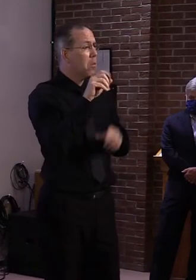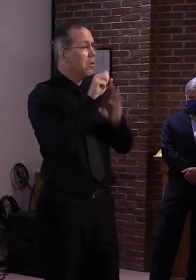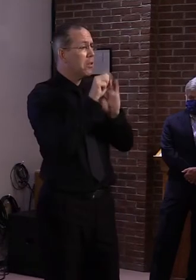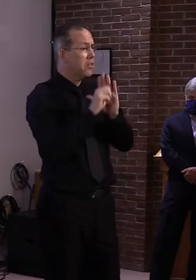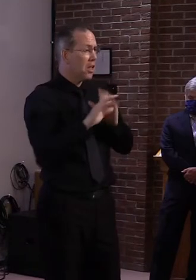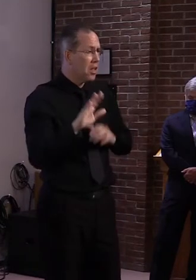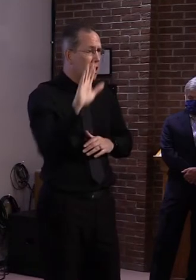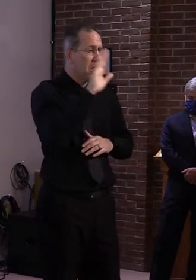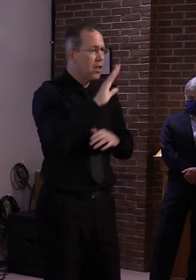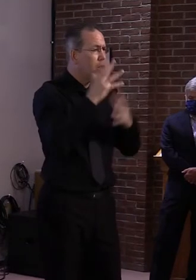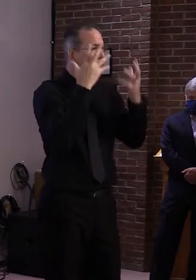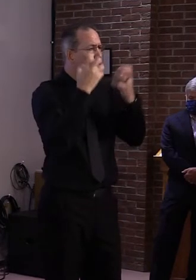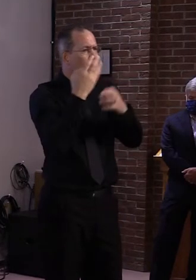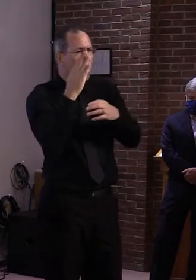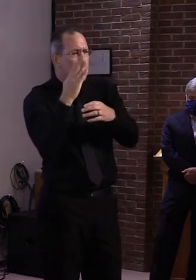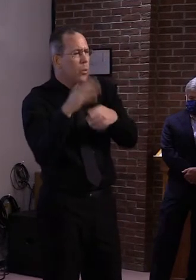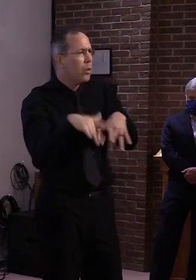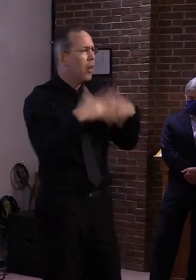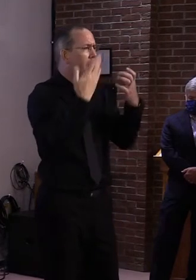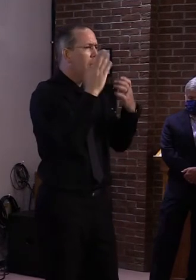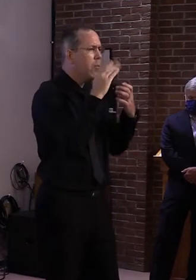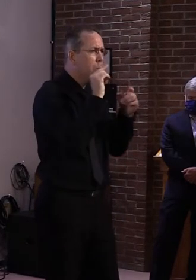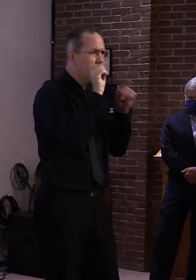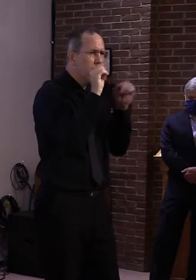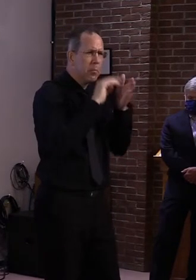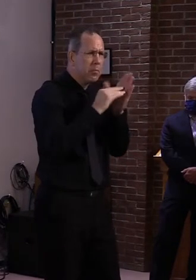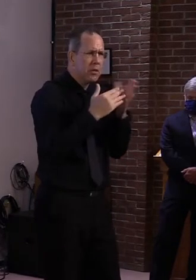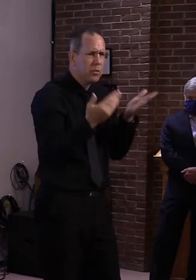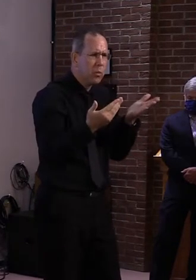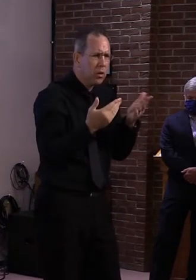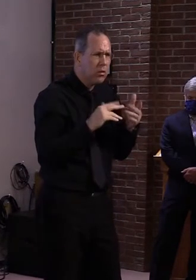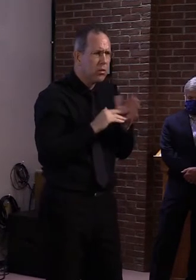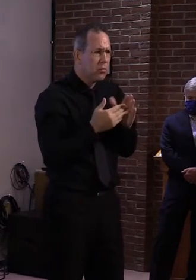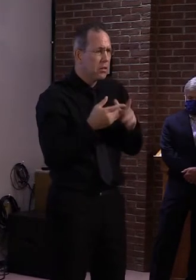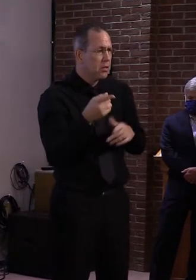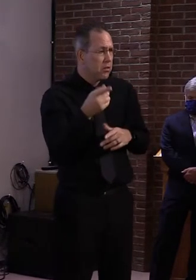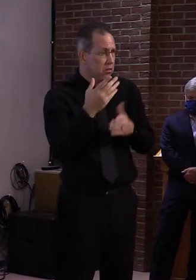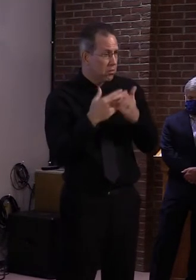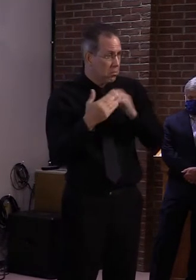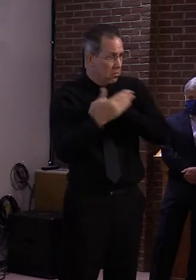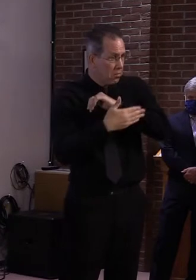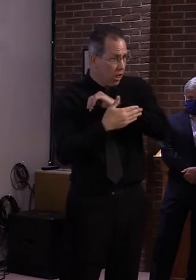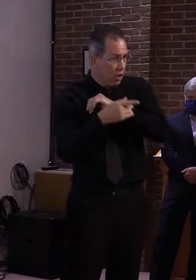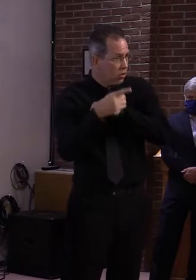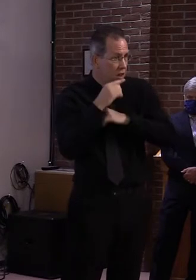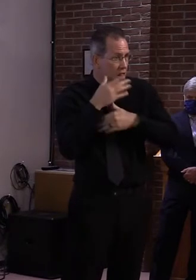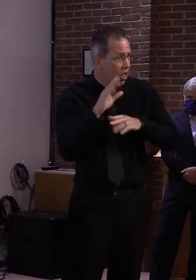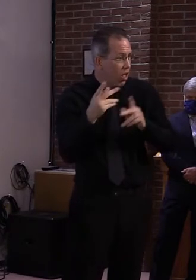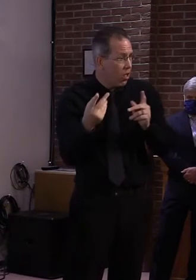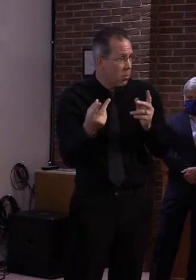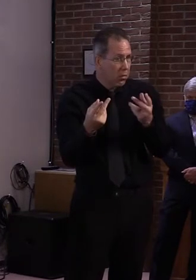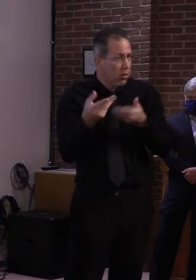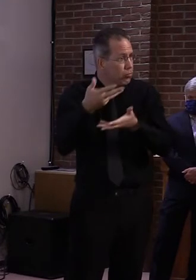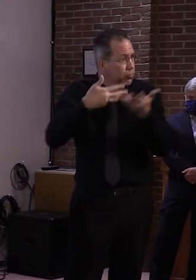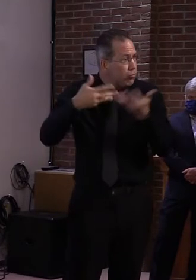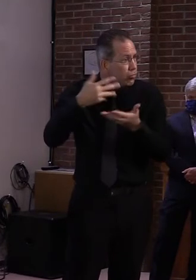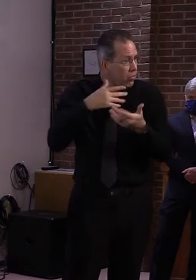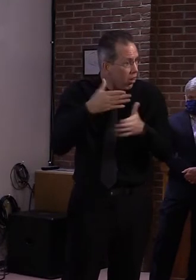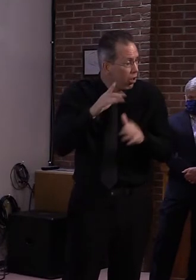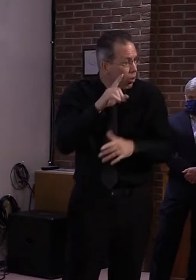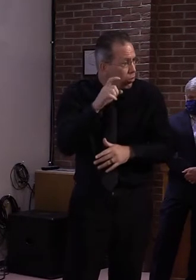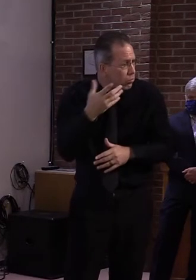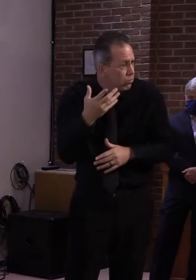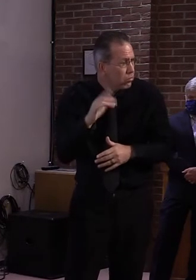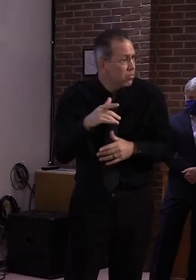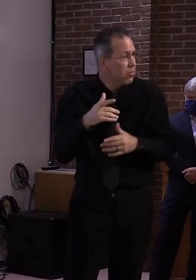in Vermont presently that would not allow people to travel here if they were in another state? And can you